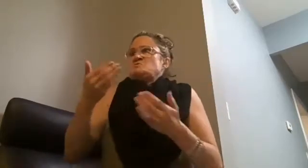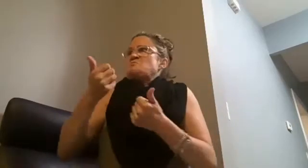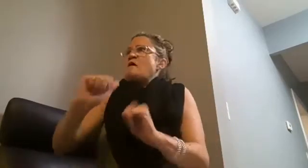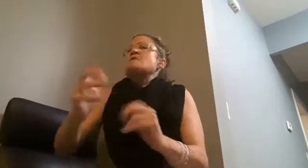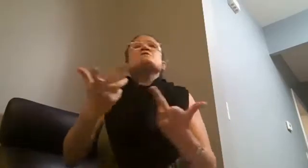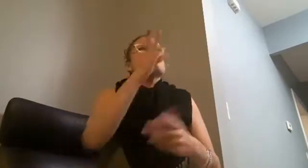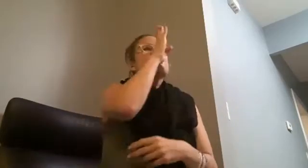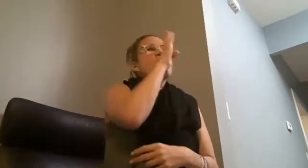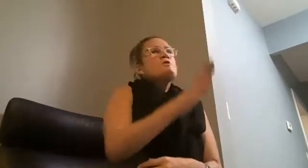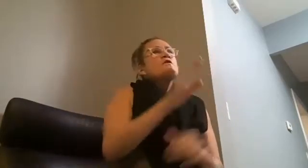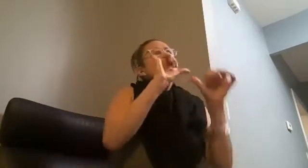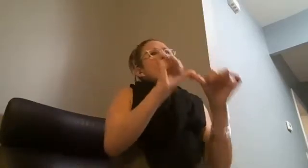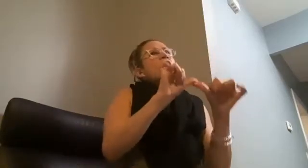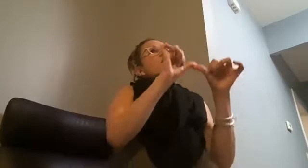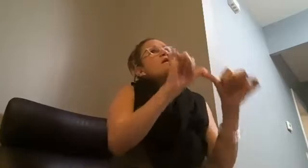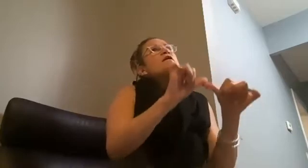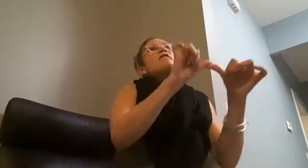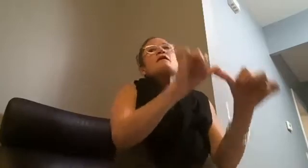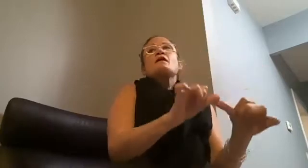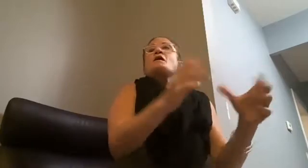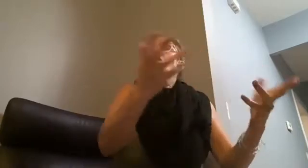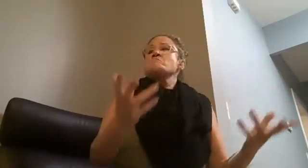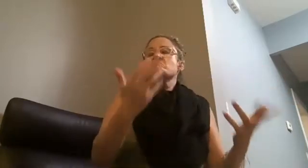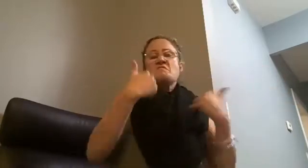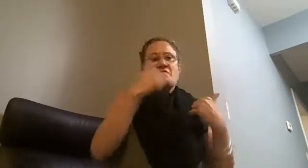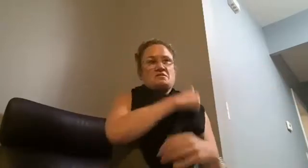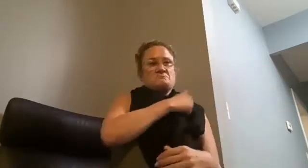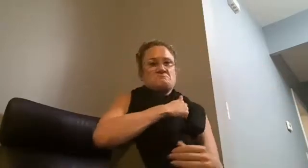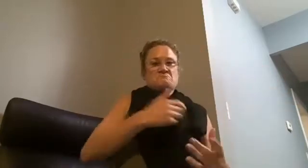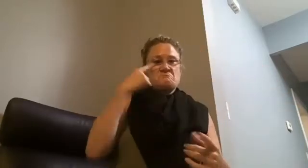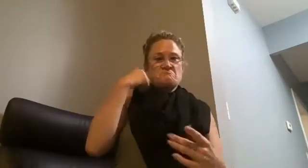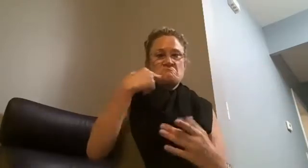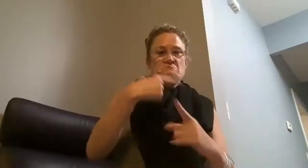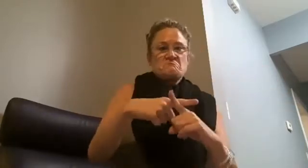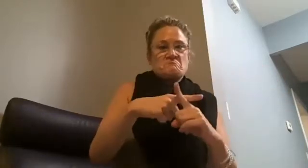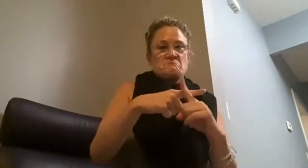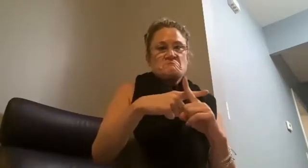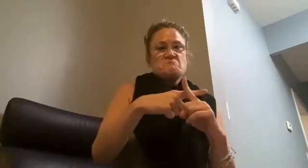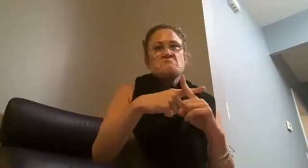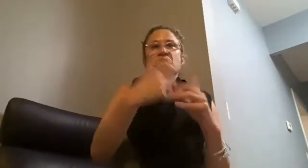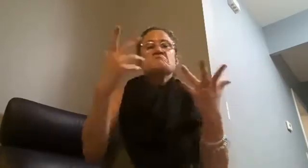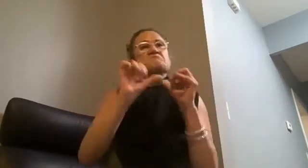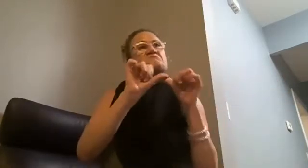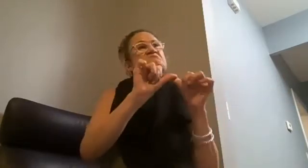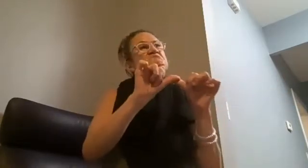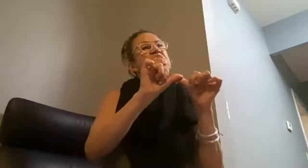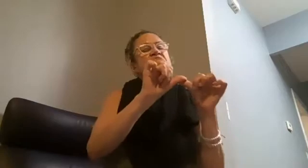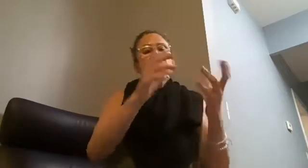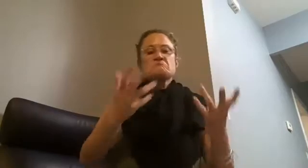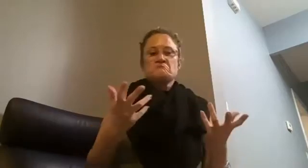effort sometimes it takes to have that kind of attitude. But I have to remember that that's what keeps me grounded in AA. And if I find myself